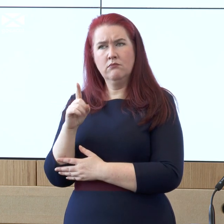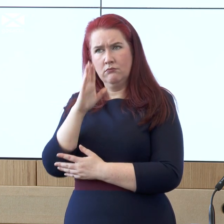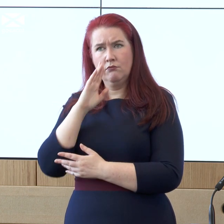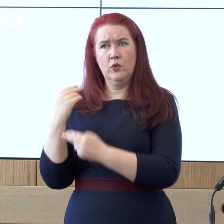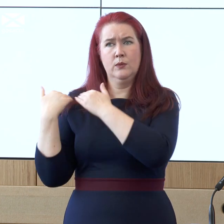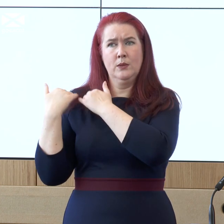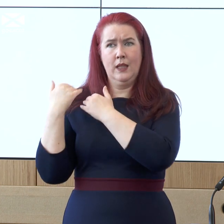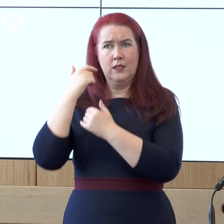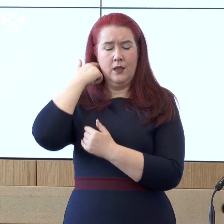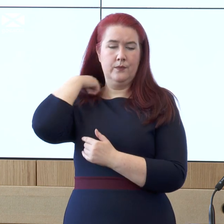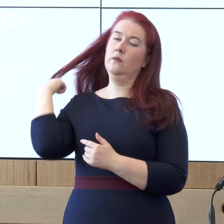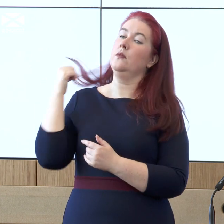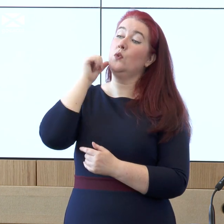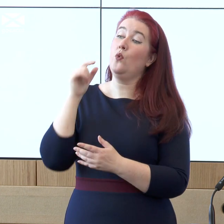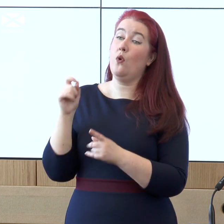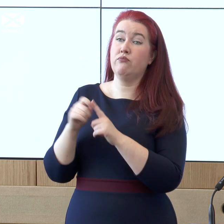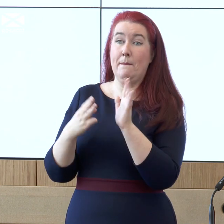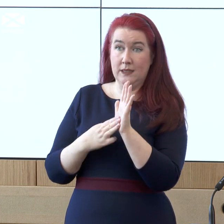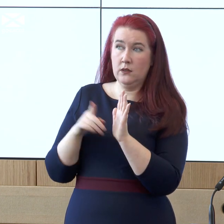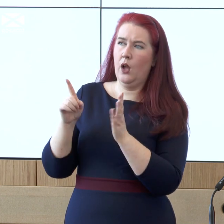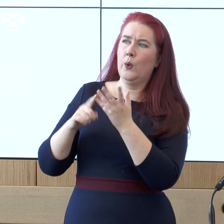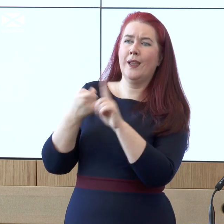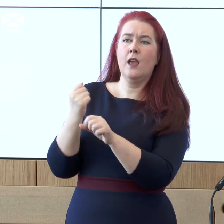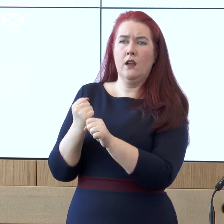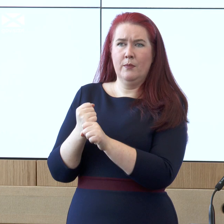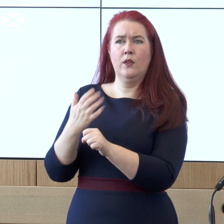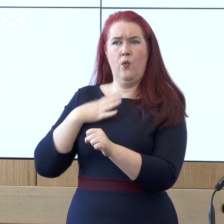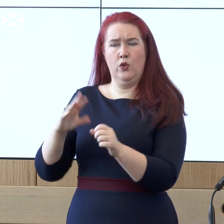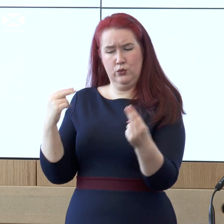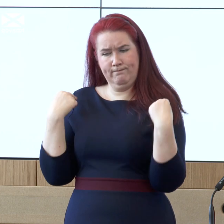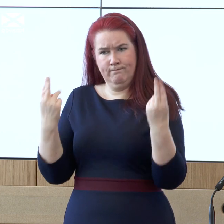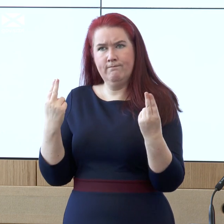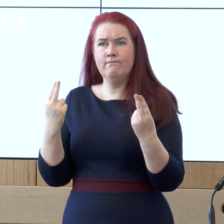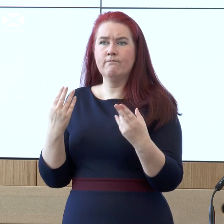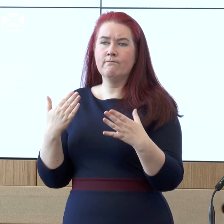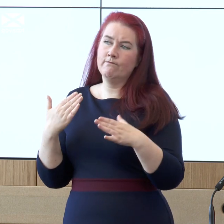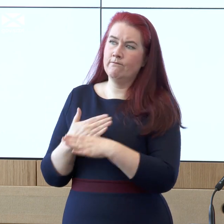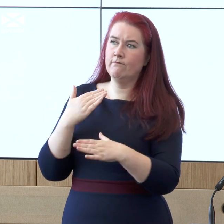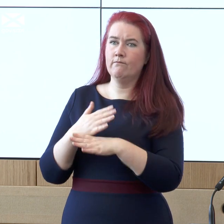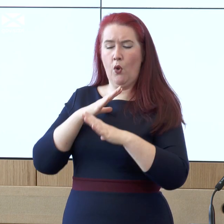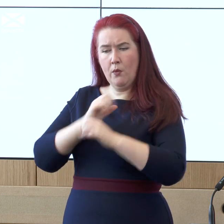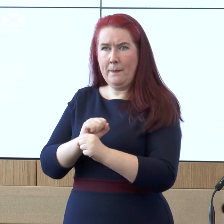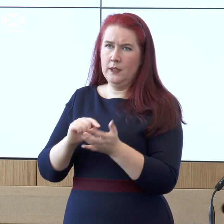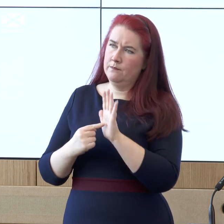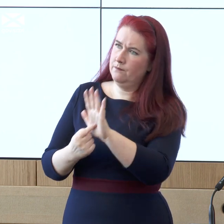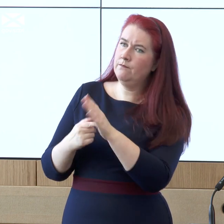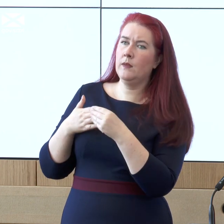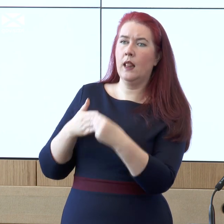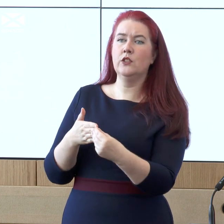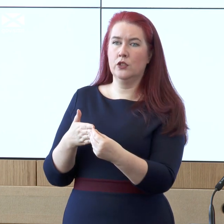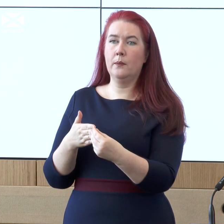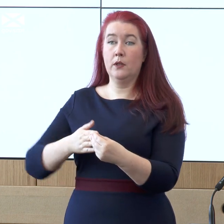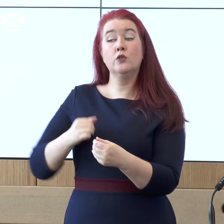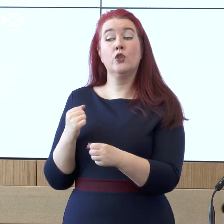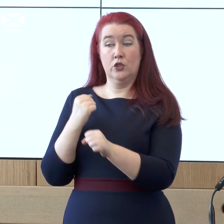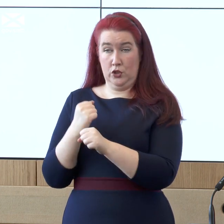Prime Minister and the UK government are determined to step up in the days ahead and show real commitment and leadership. And the Scottish Government